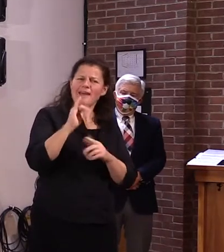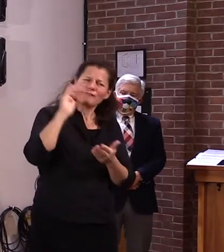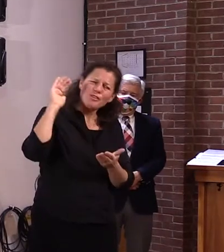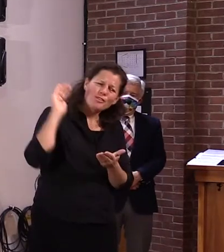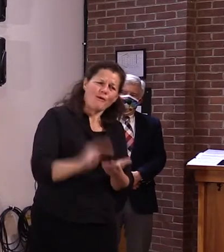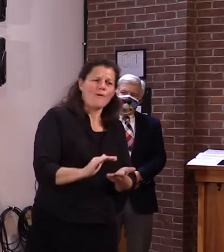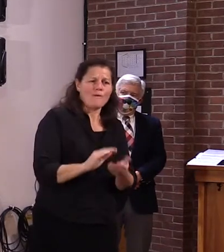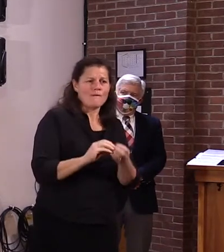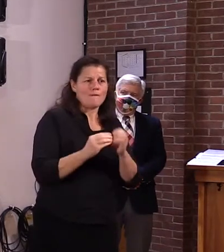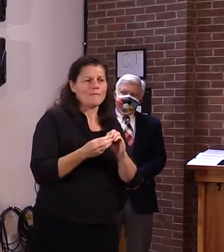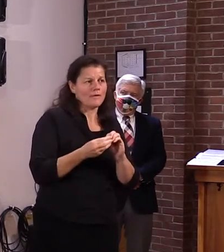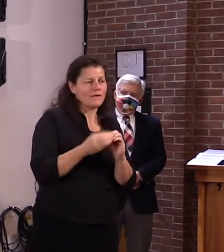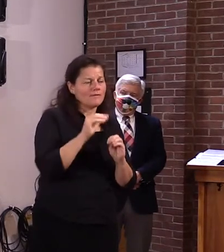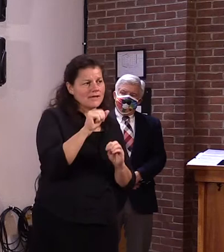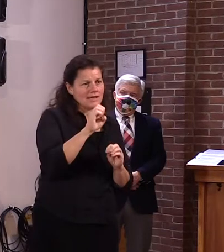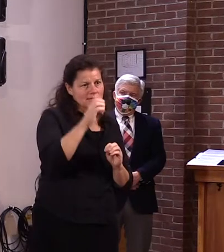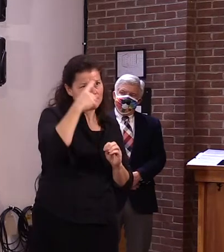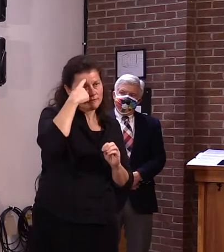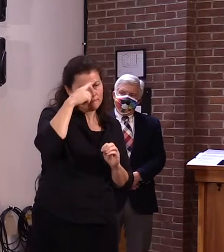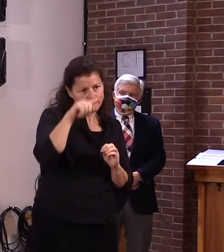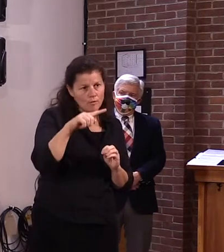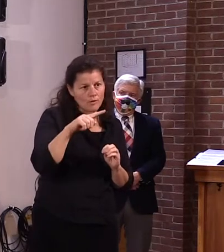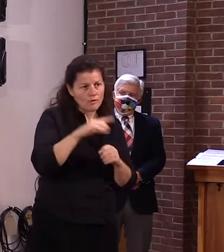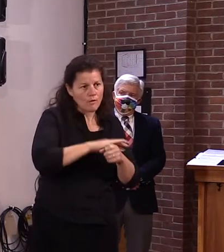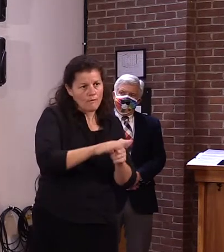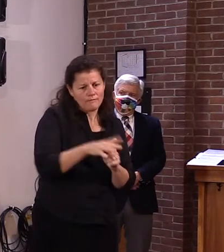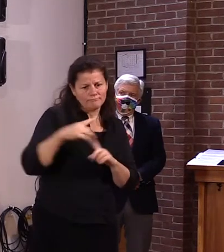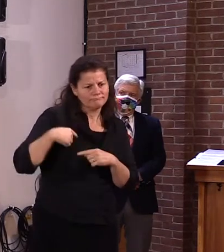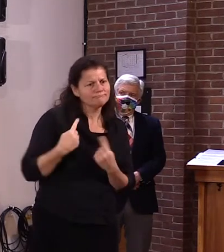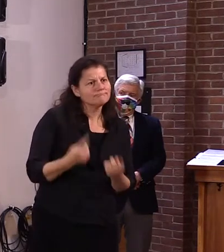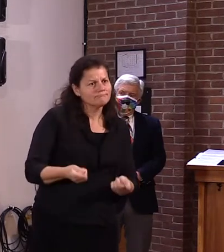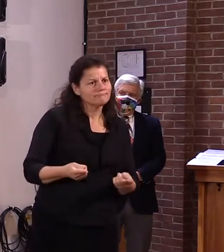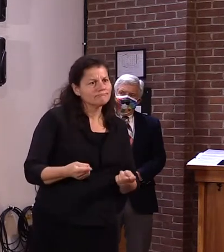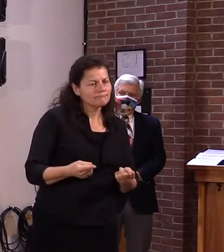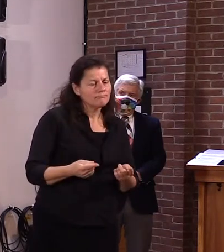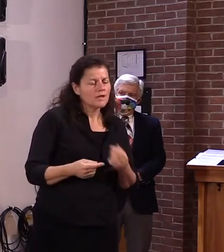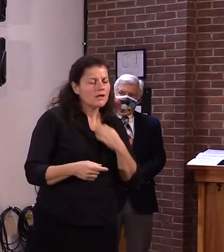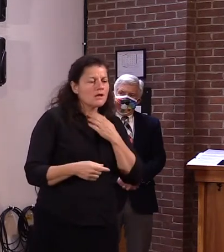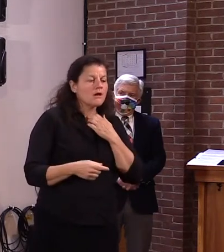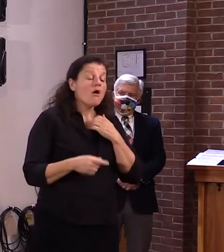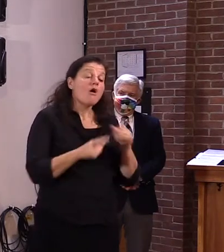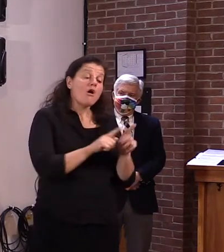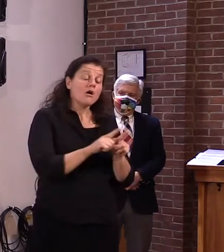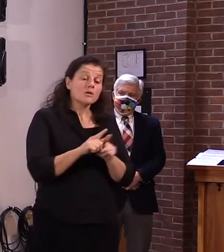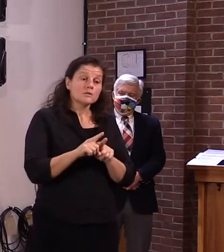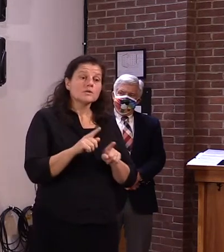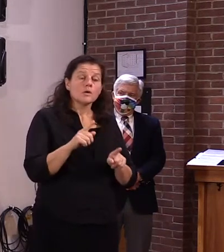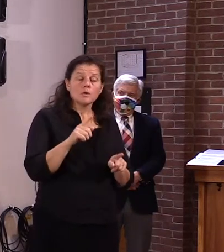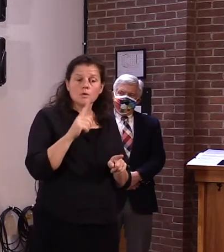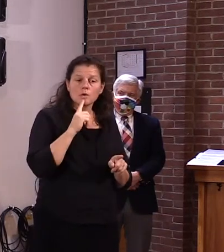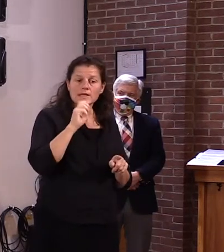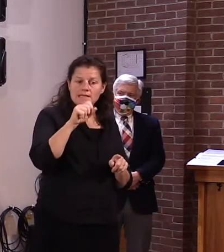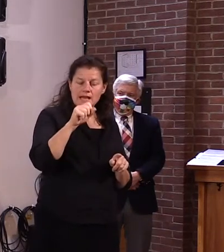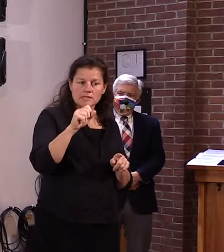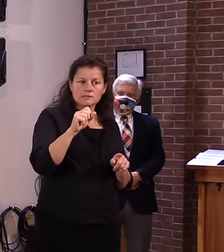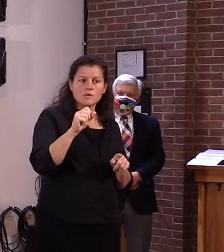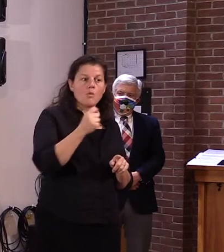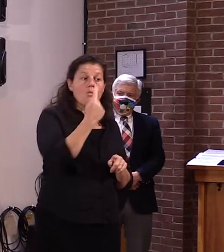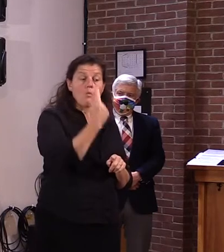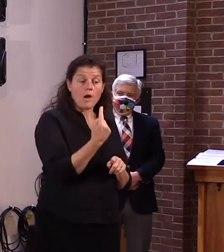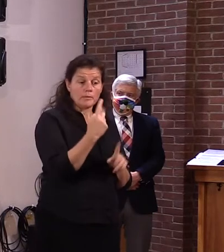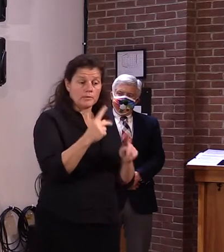historically during this pandemic. Your other question is, yes, I can attest to the fact that there is one individual who